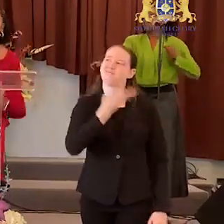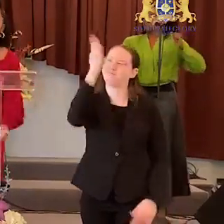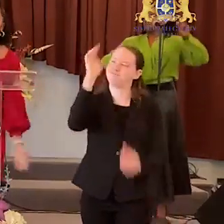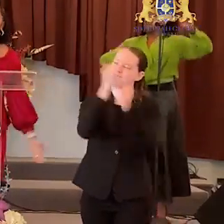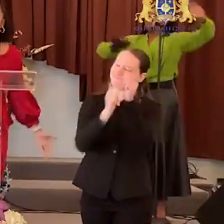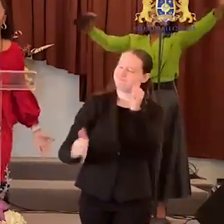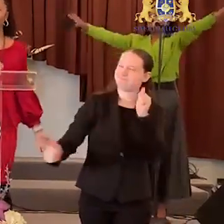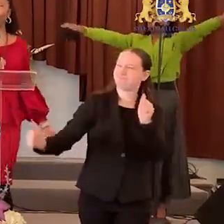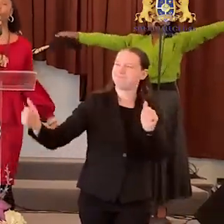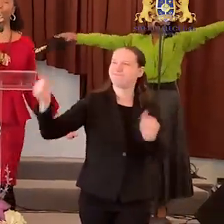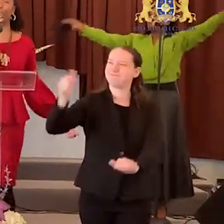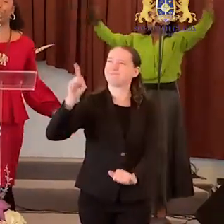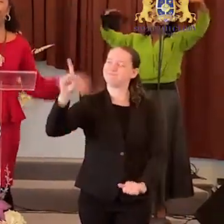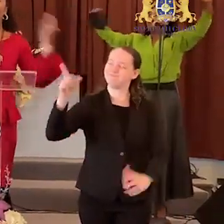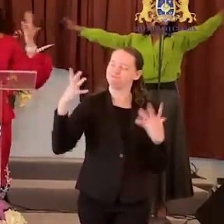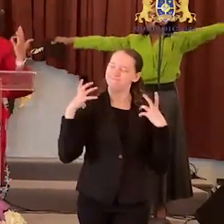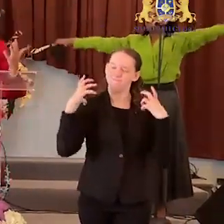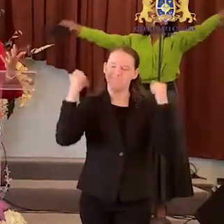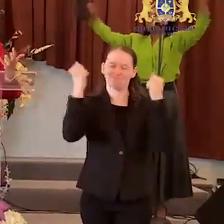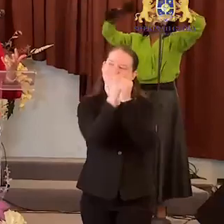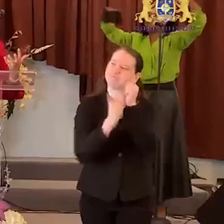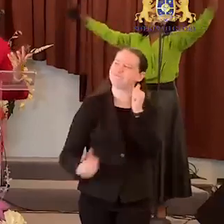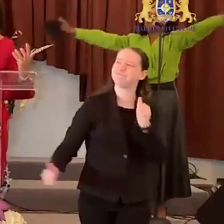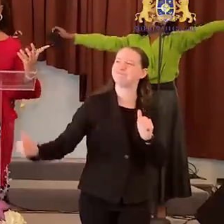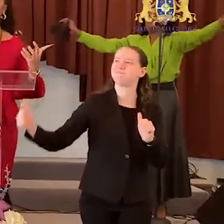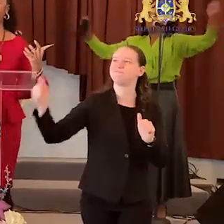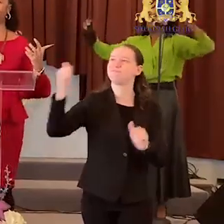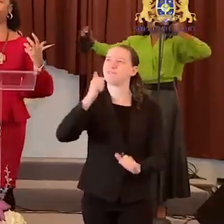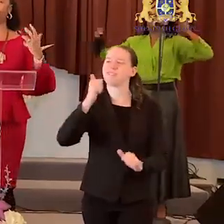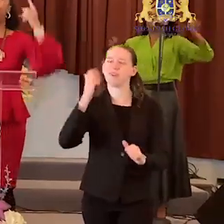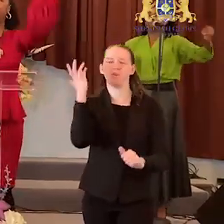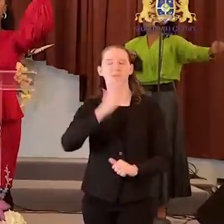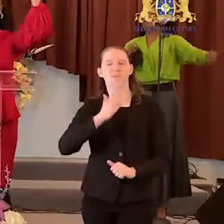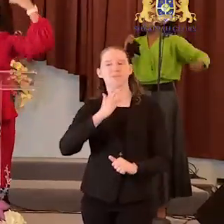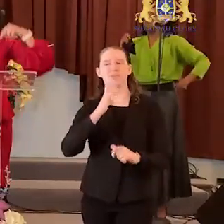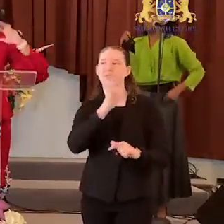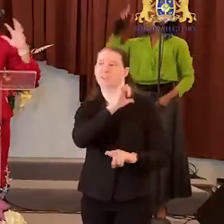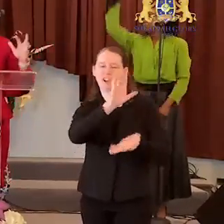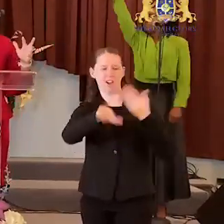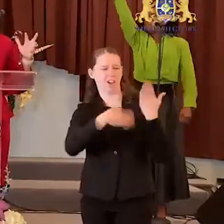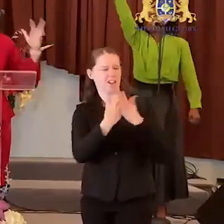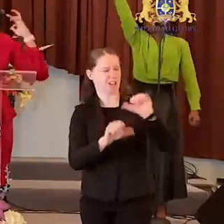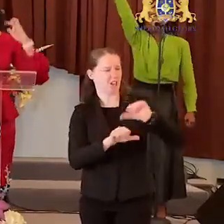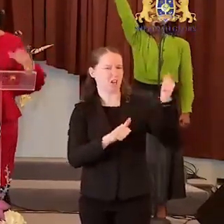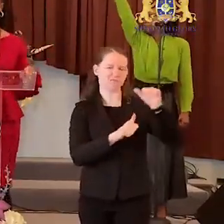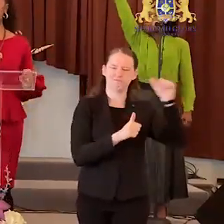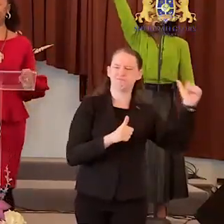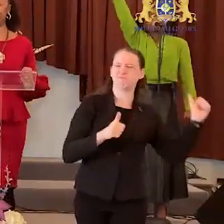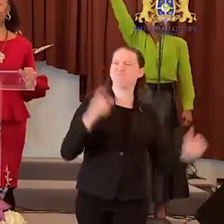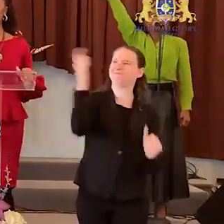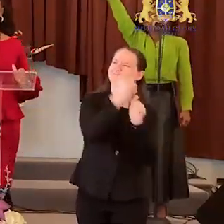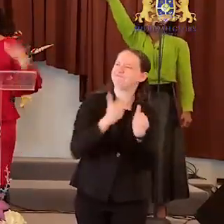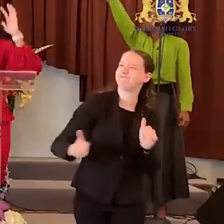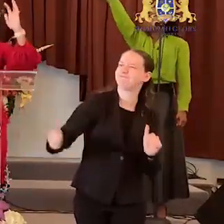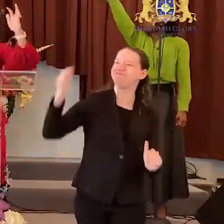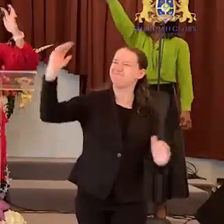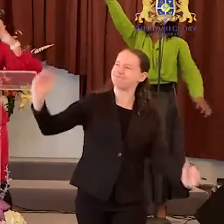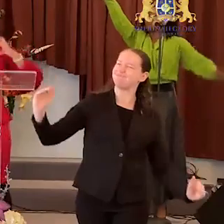Oh, our God is greater. Our God is stronger. Lord, you are higher than